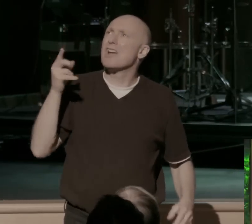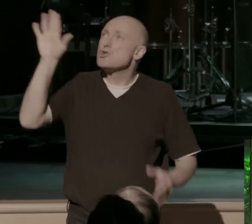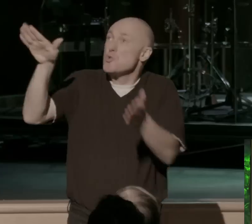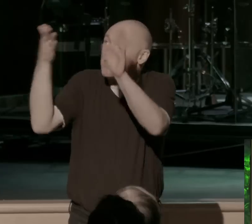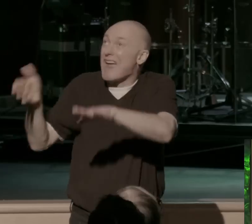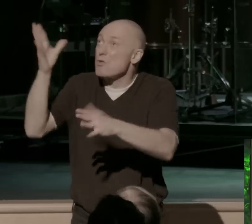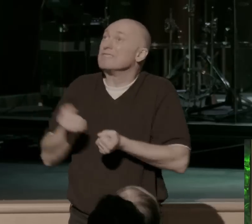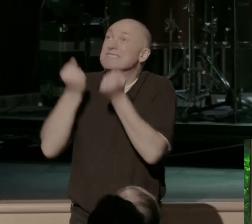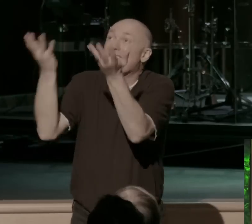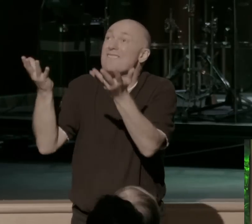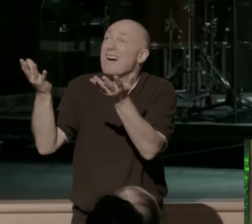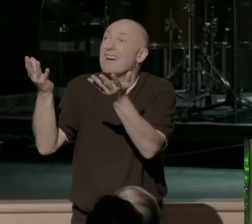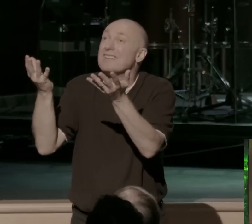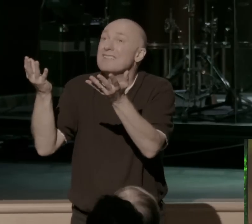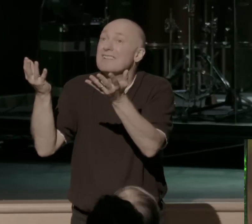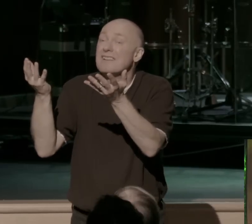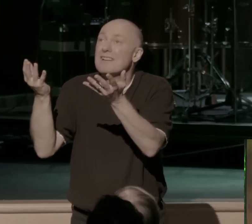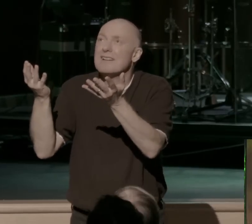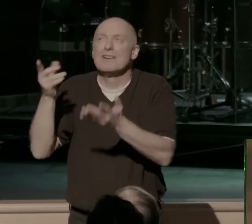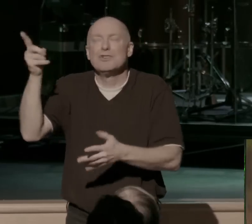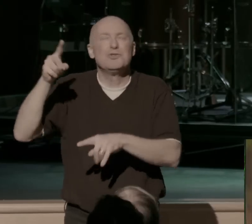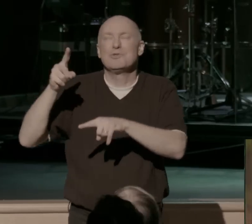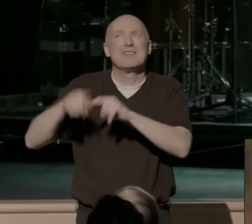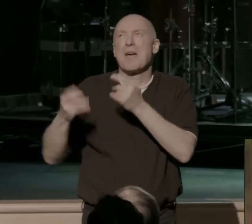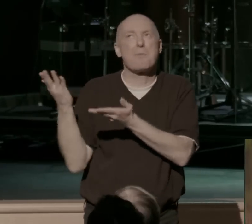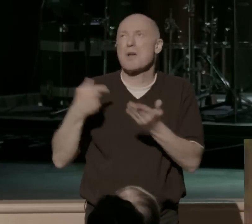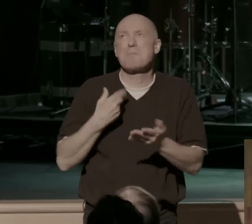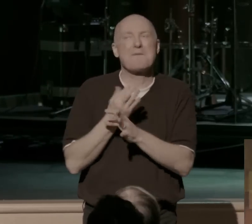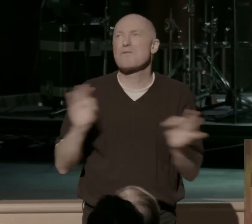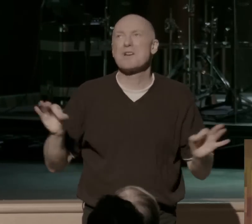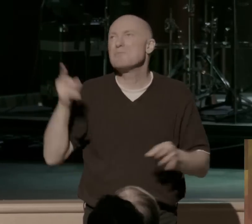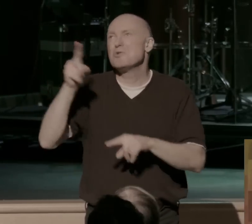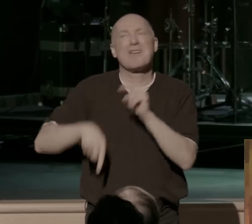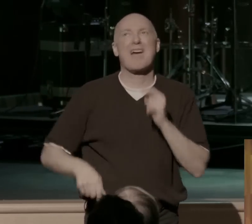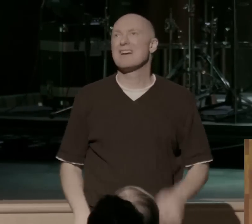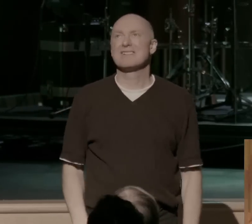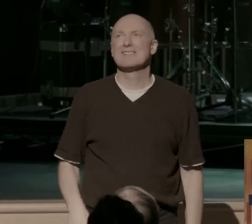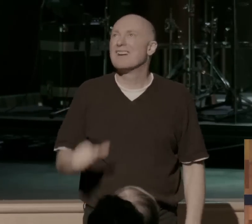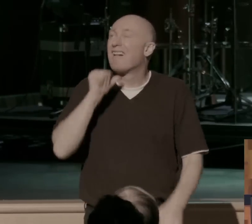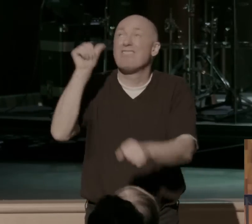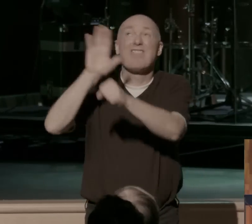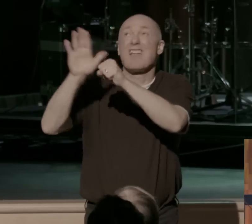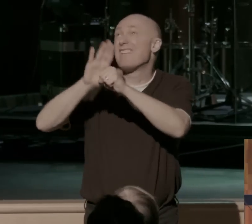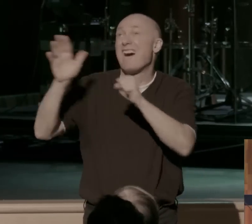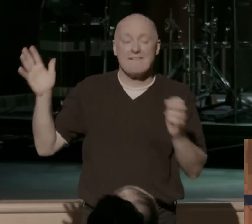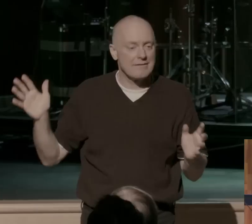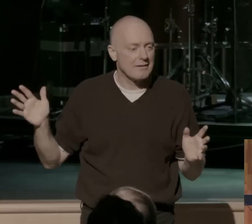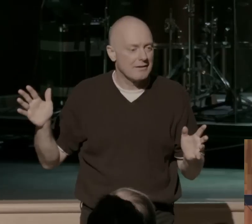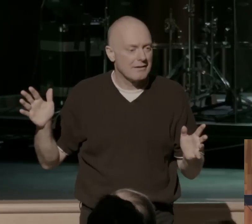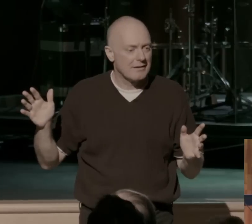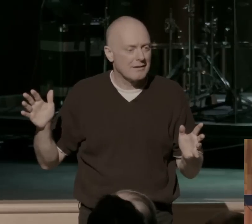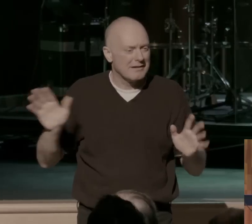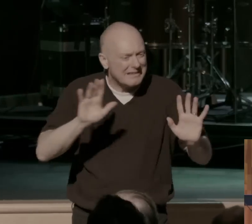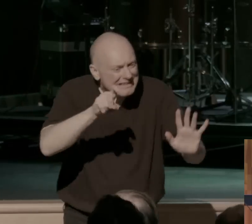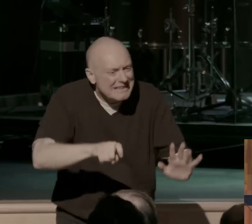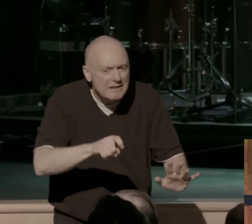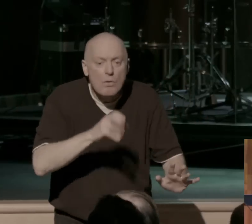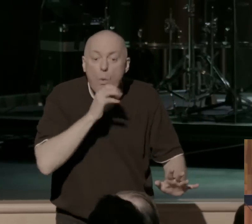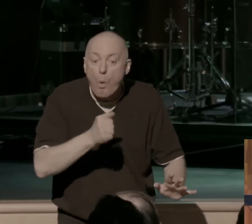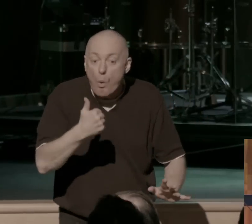this. You can't bring me freedom in this. It's not enough. But listen, put off the old self, the guilt, the shame, the